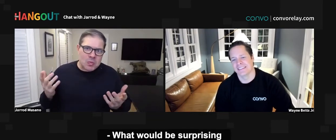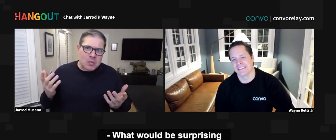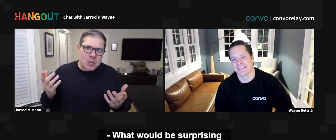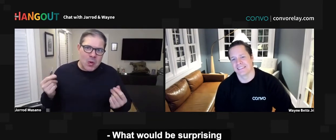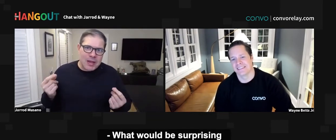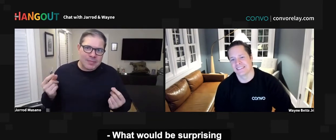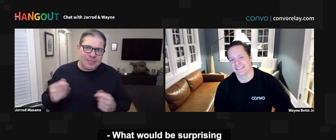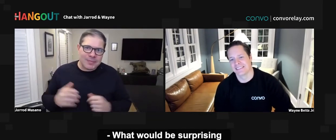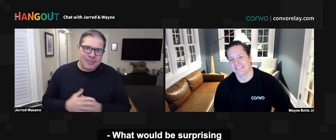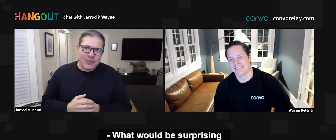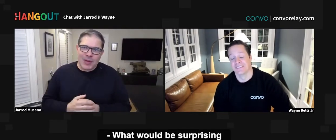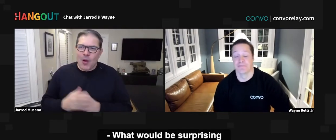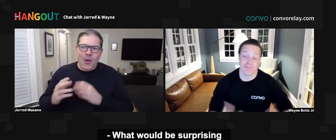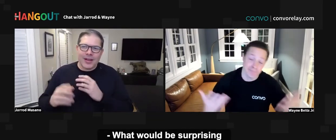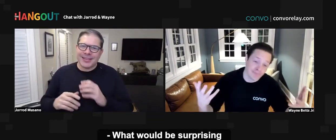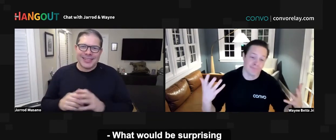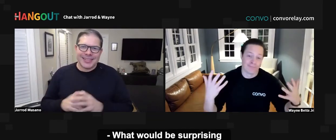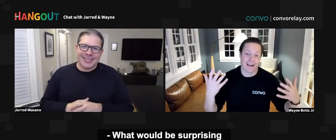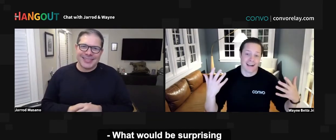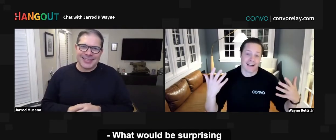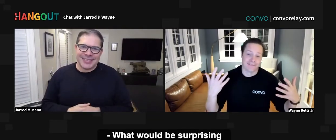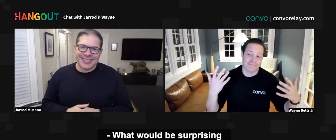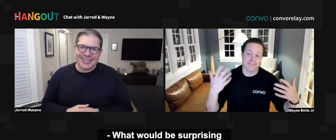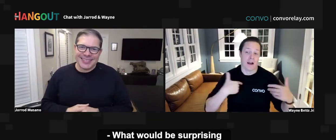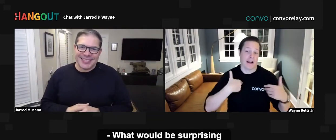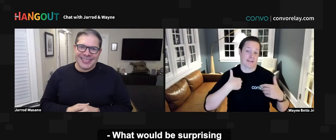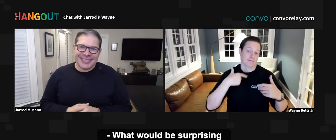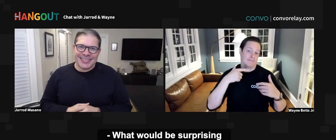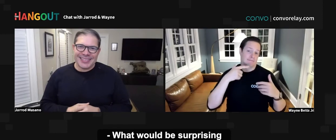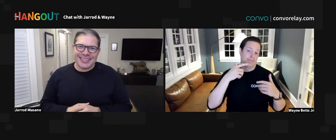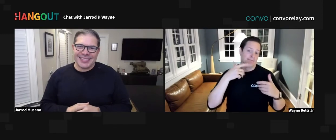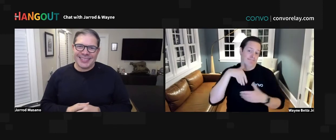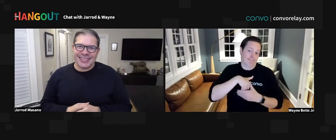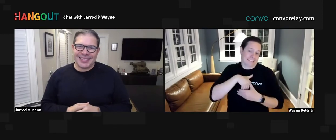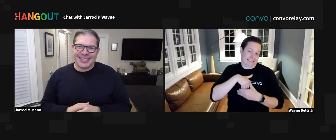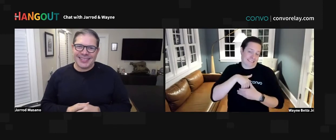What would be surprising for people to learn about you?